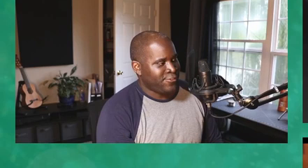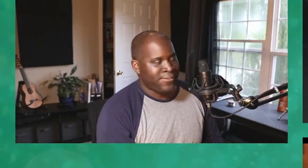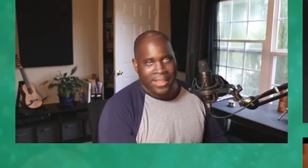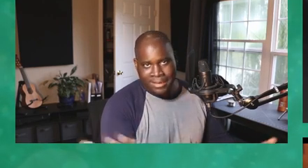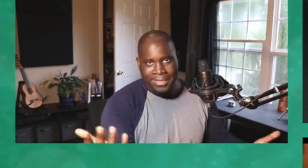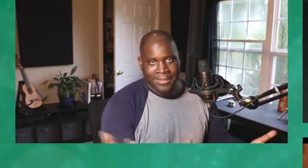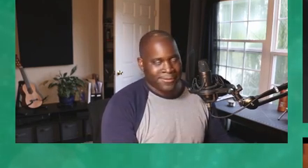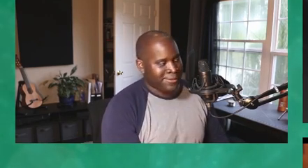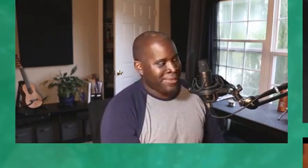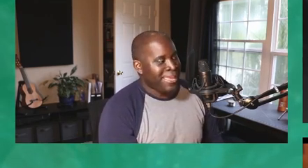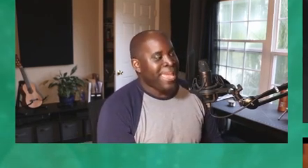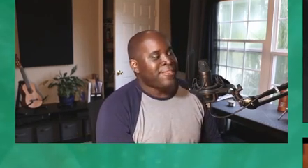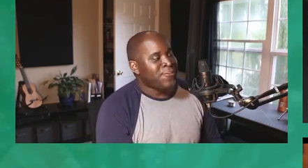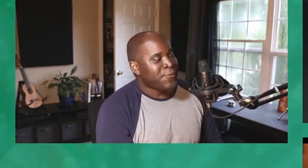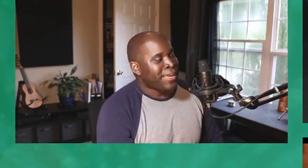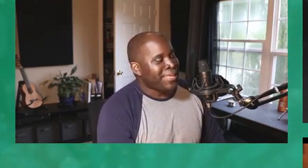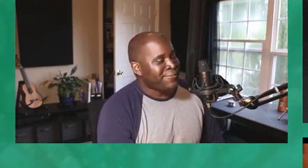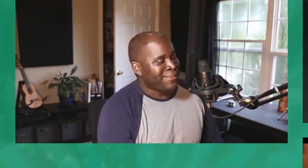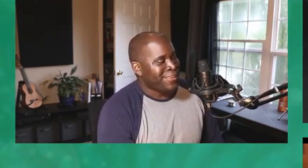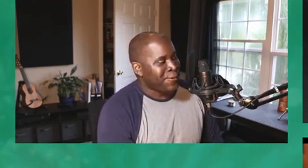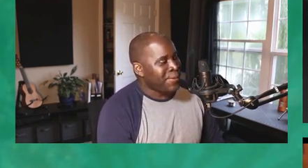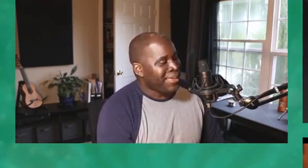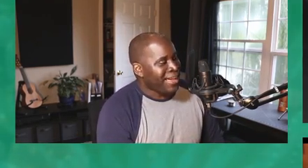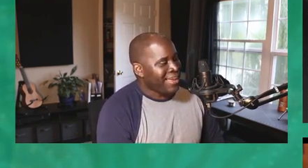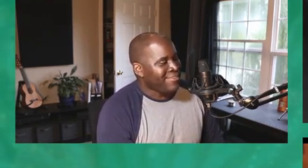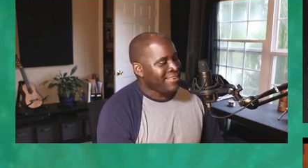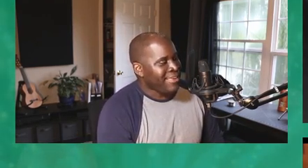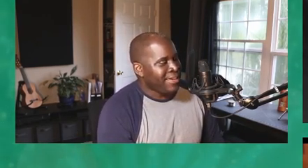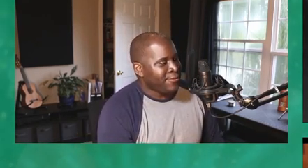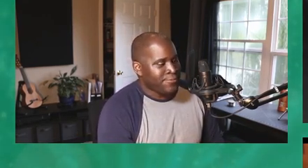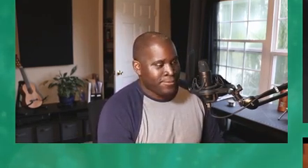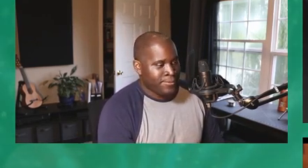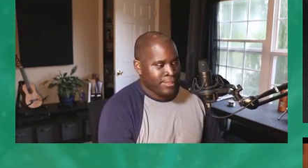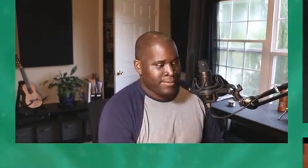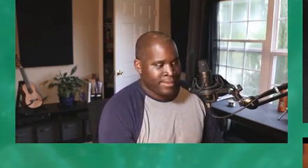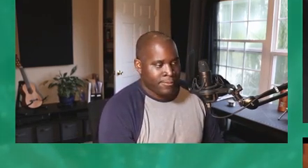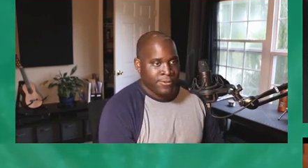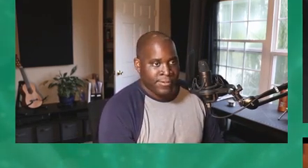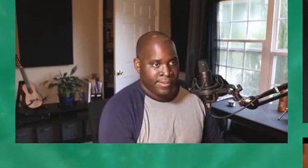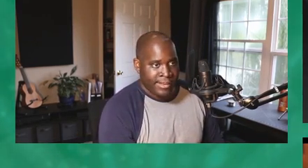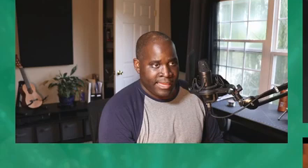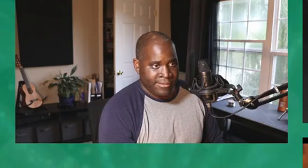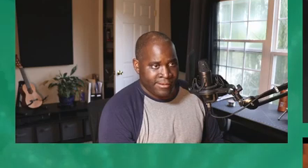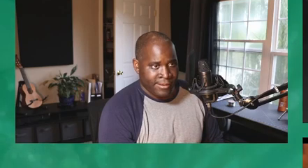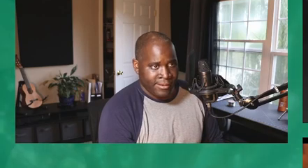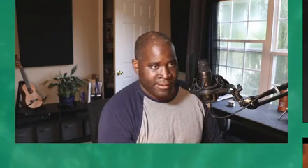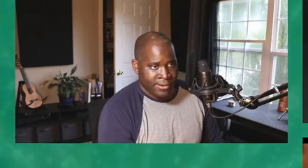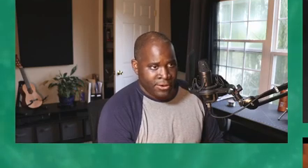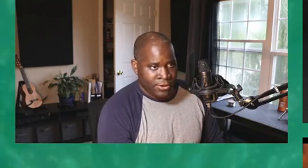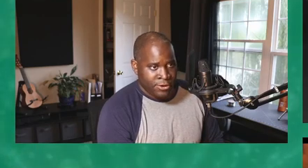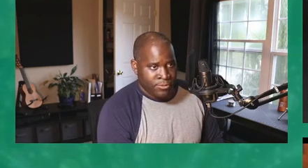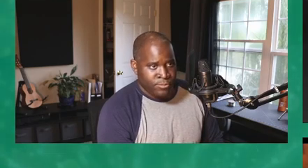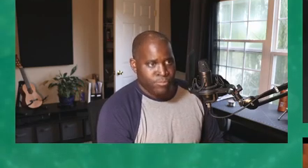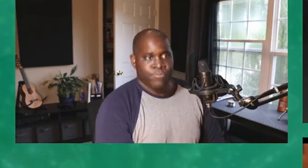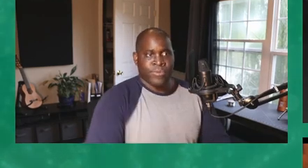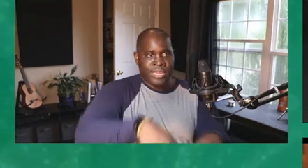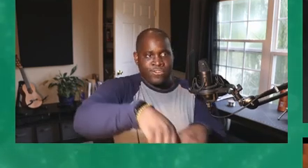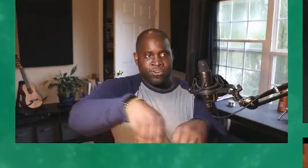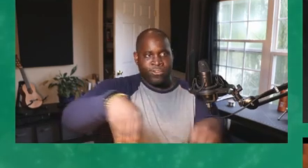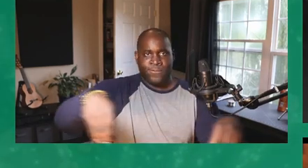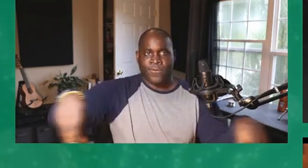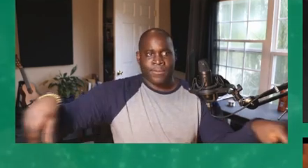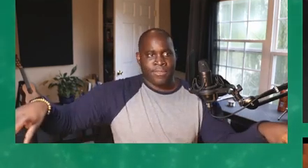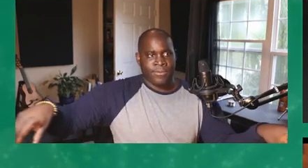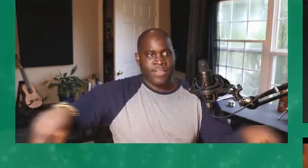here because she's talking about elves. Hey, this show's got elves in it, yo. I see elf. Let's see what she say next.